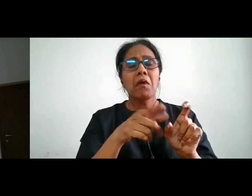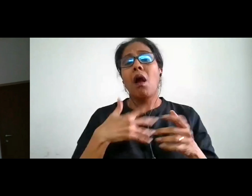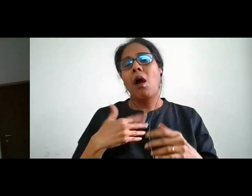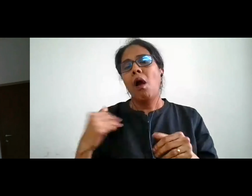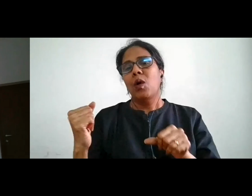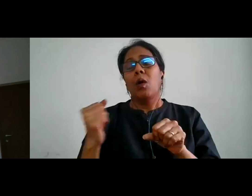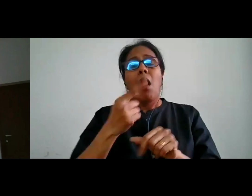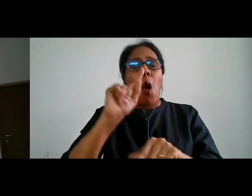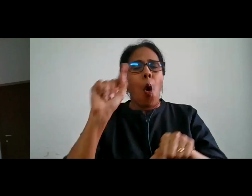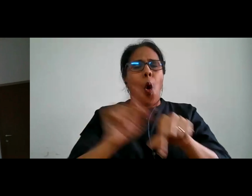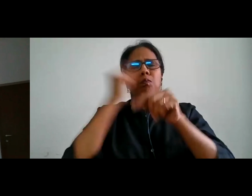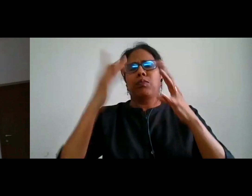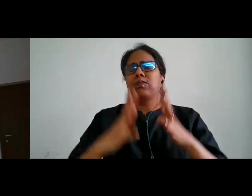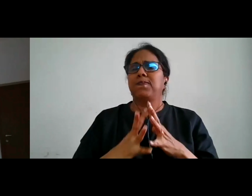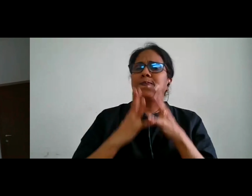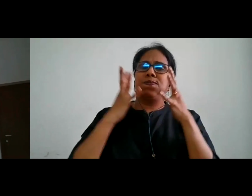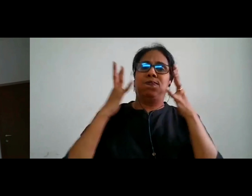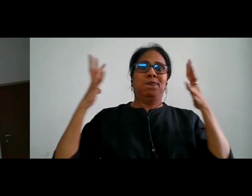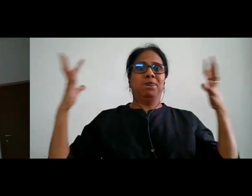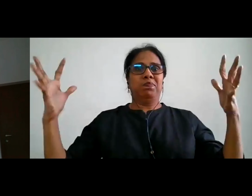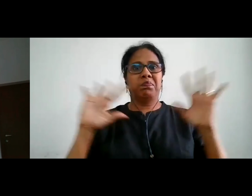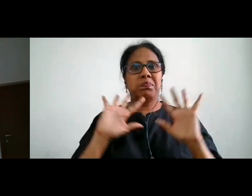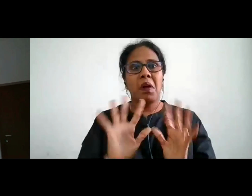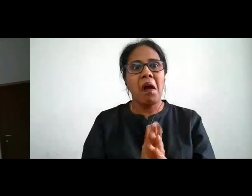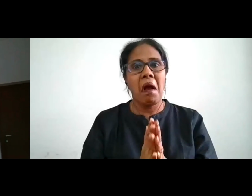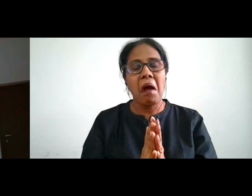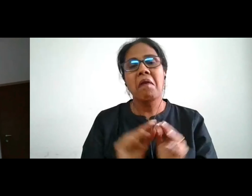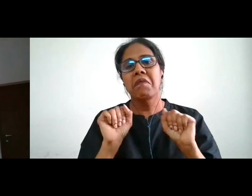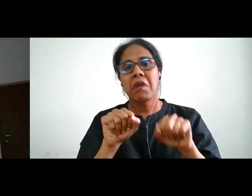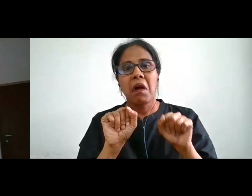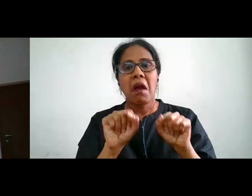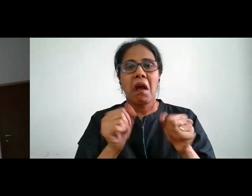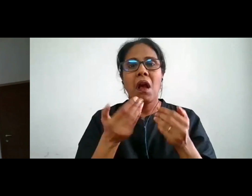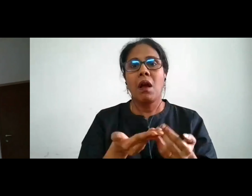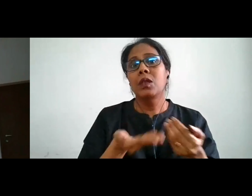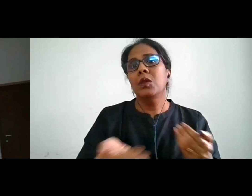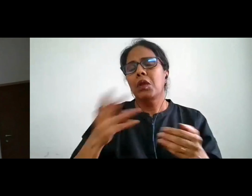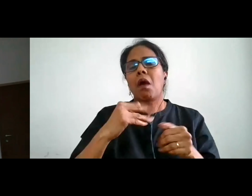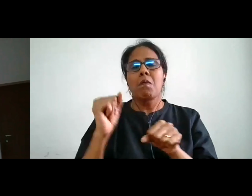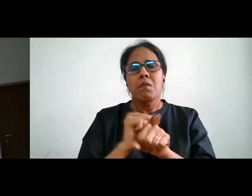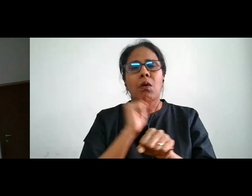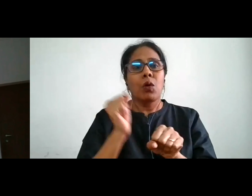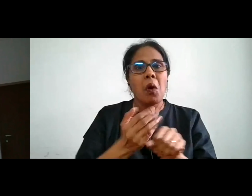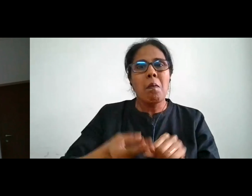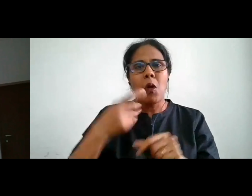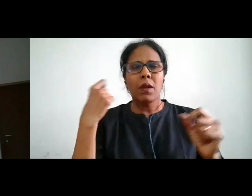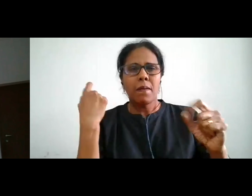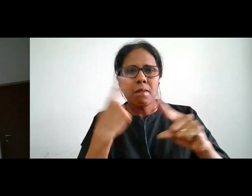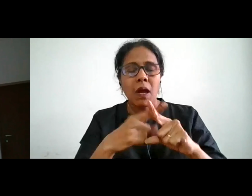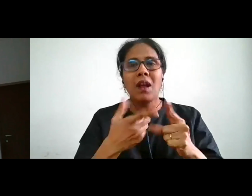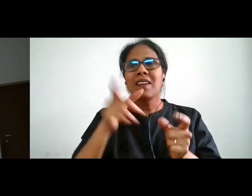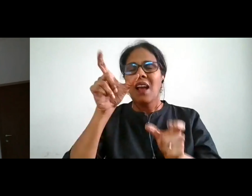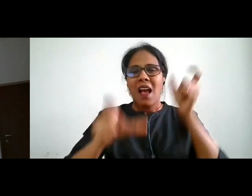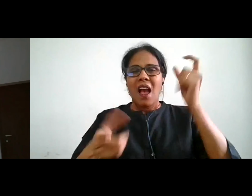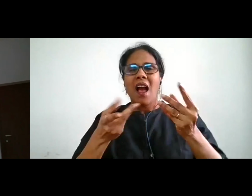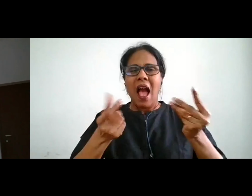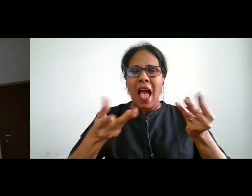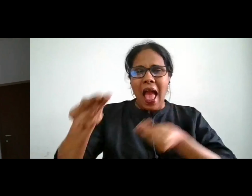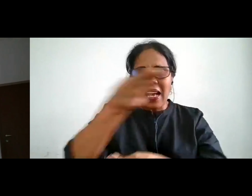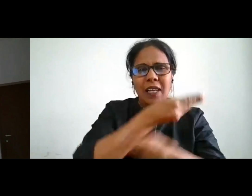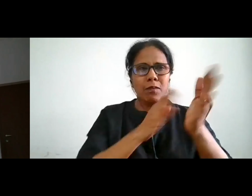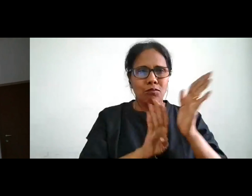opportunity ahead of us. We are very bullish about this. We can do a lot to match the developed and developing economies in